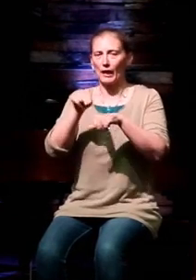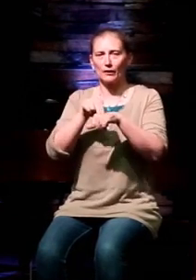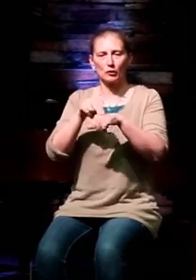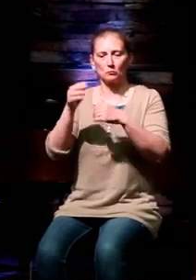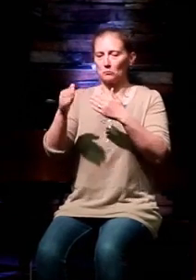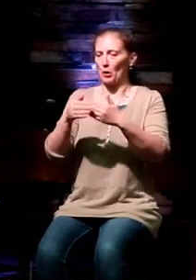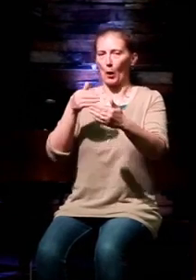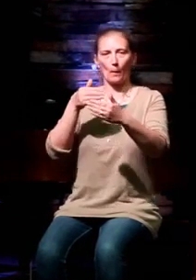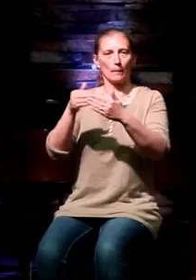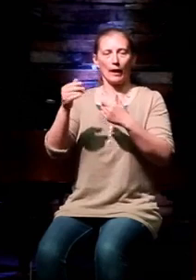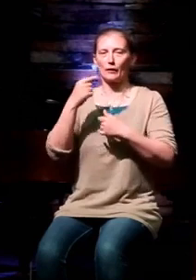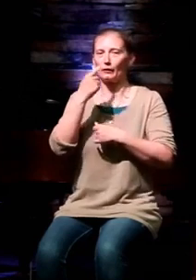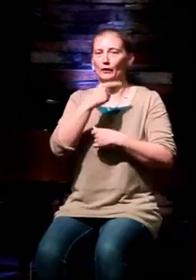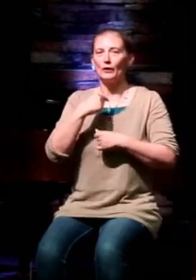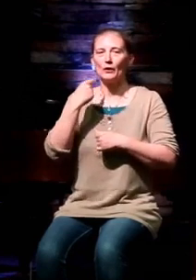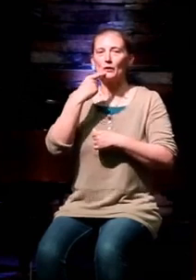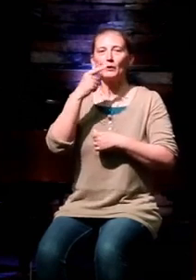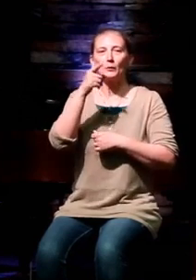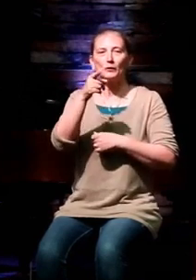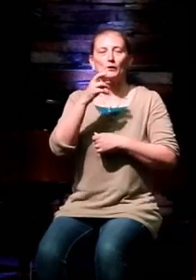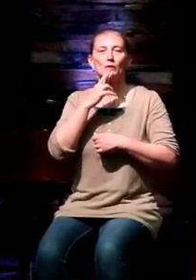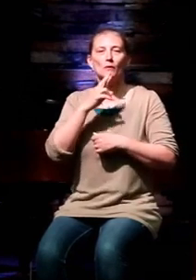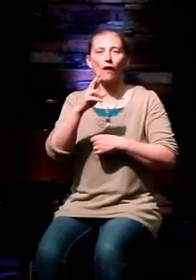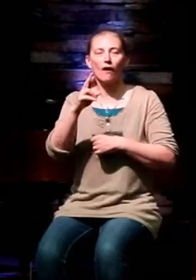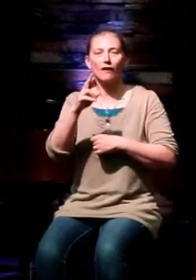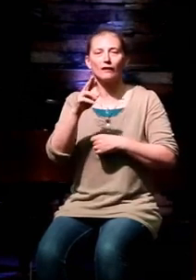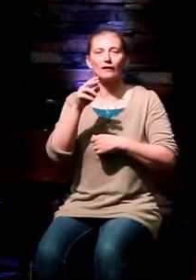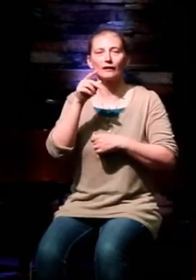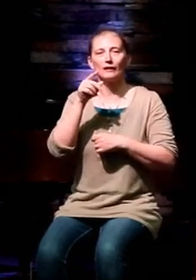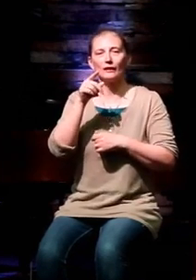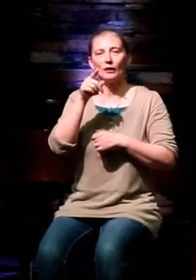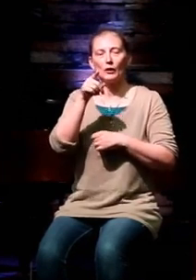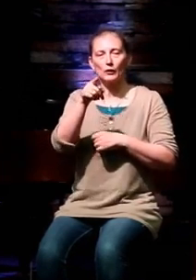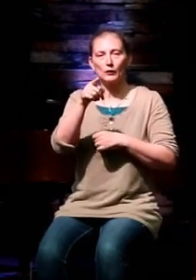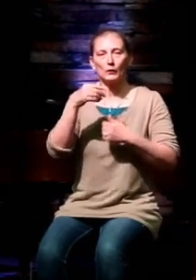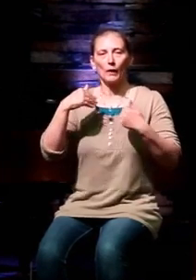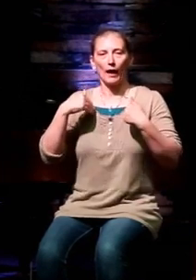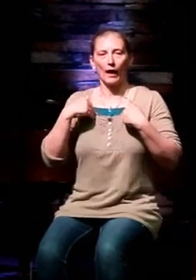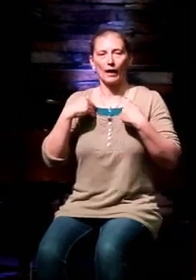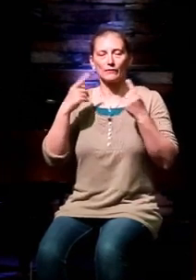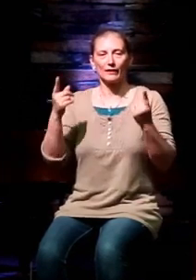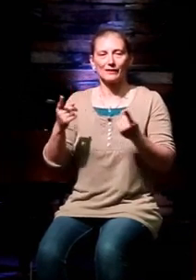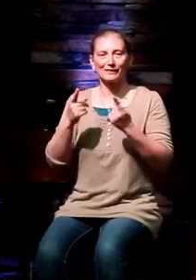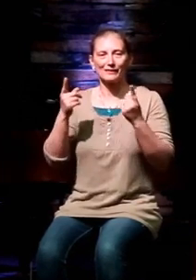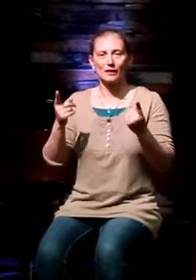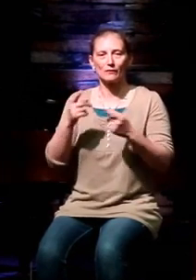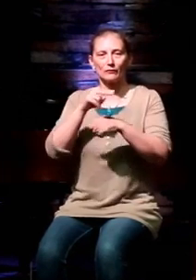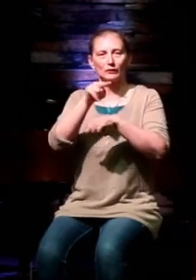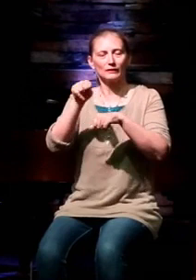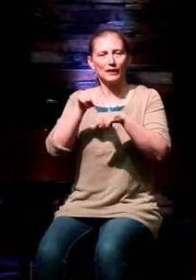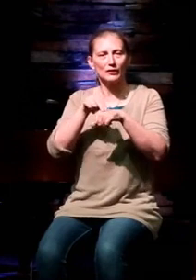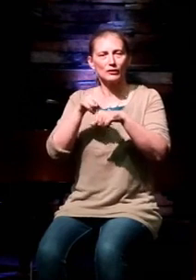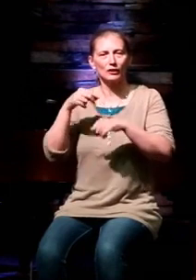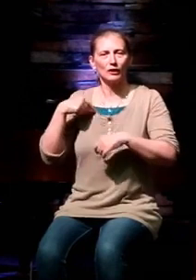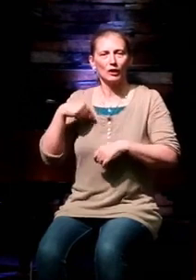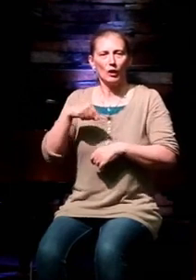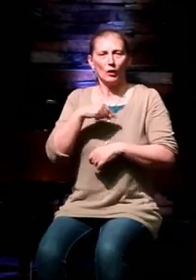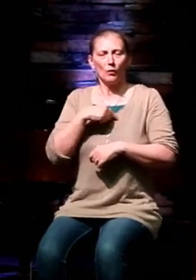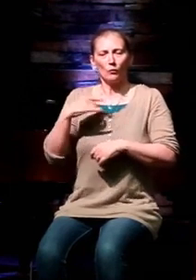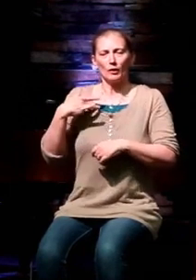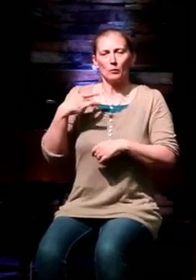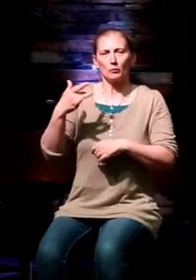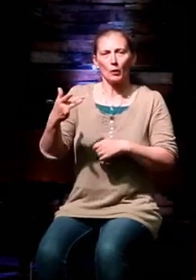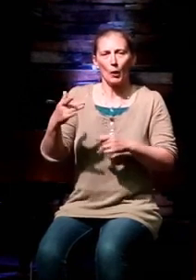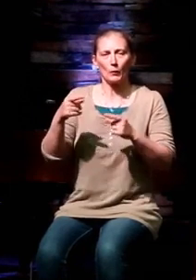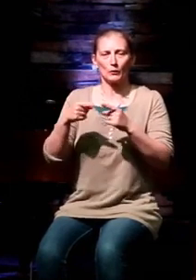no matter how close you feel like you're with God, you still have a sinful nature. We all have this bent towards sin, and nobody had to